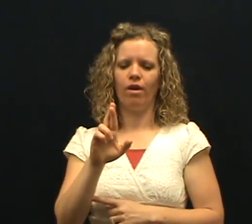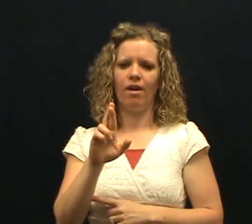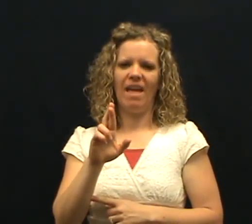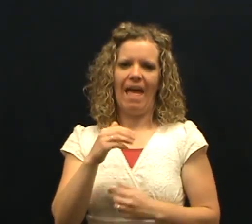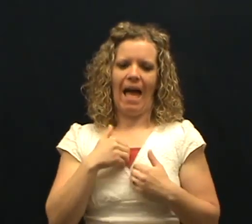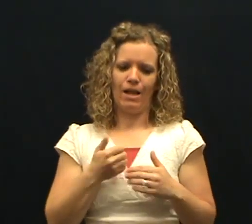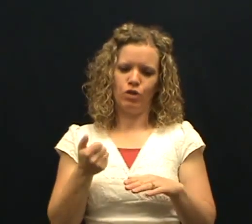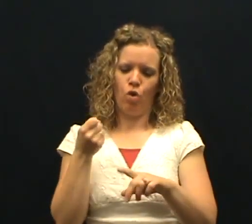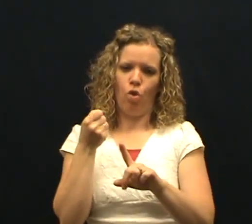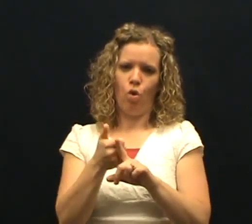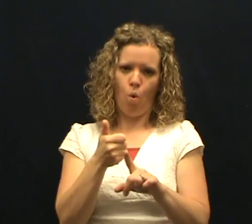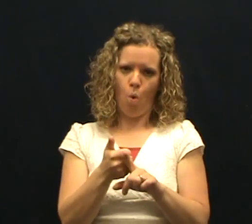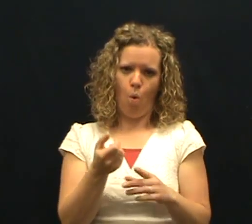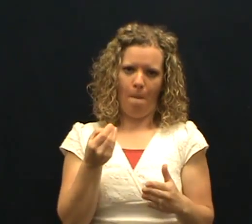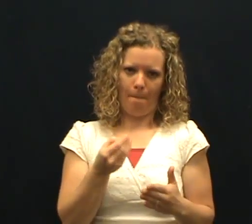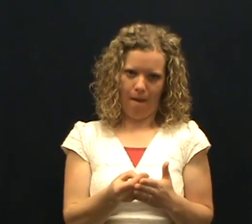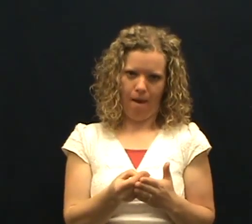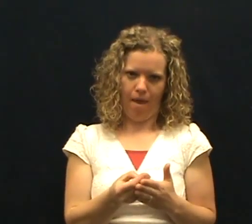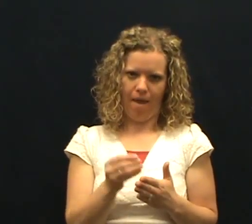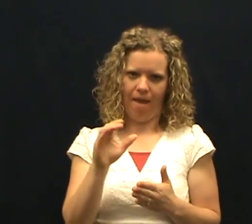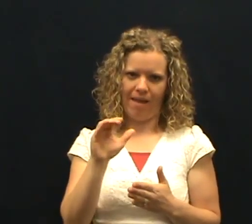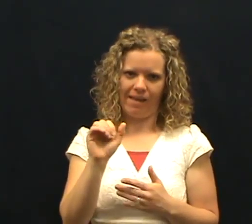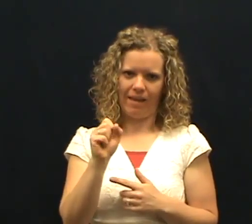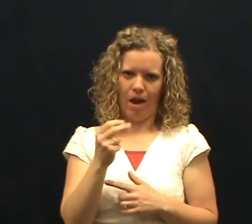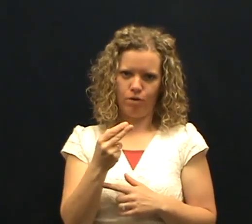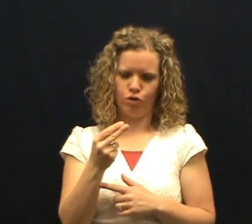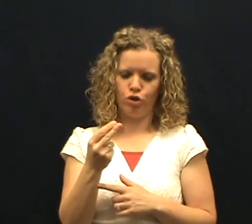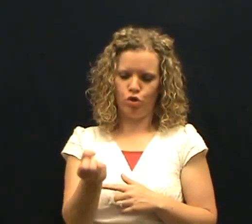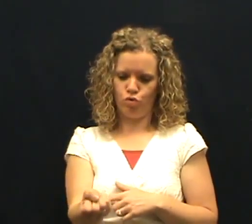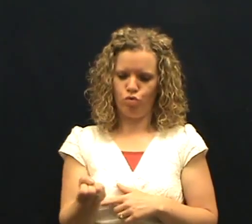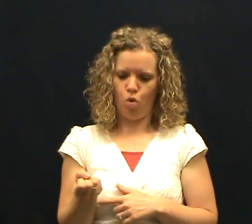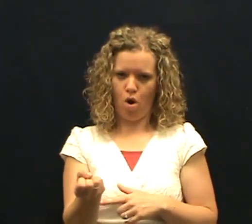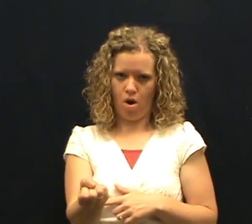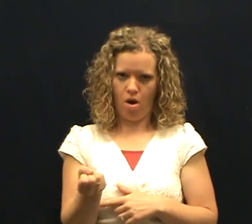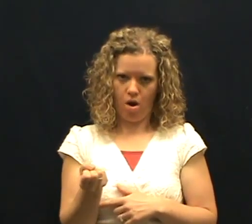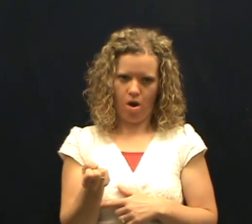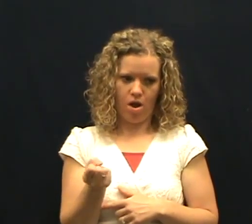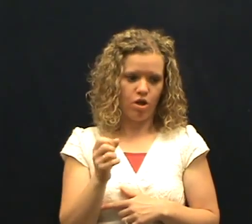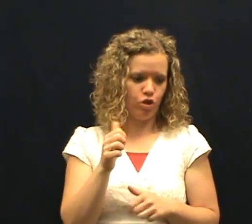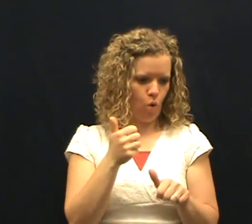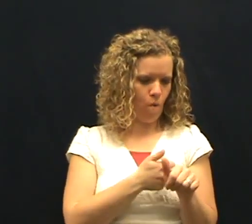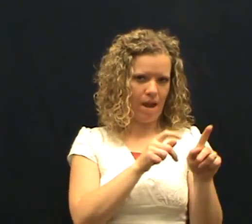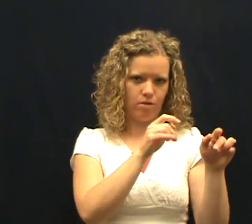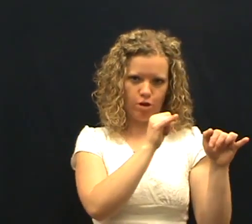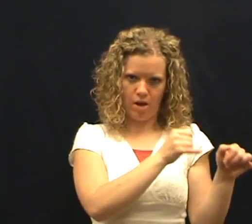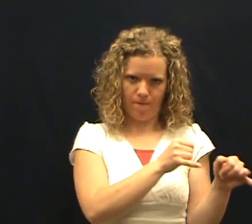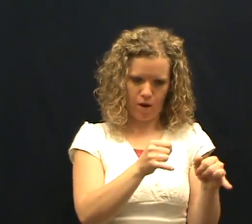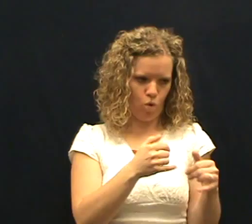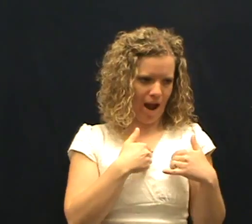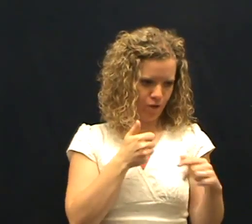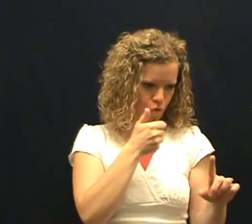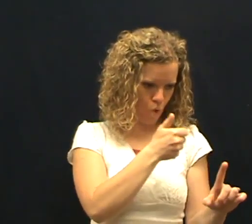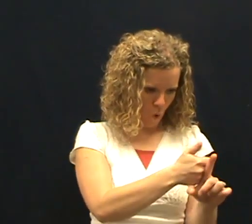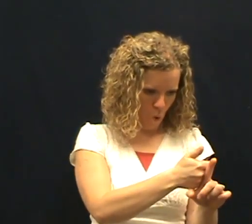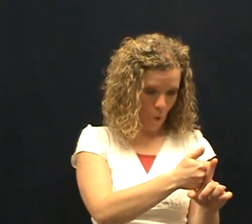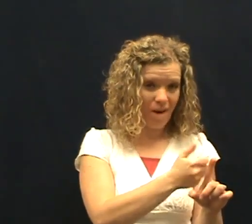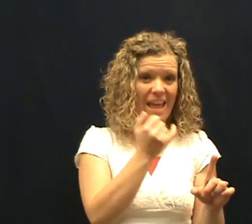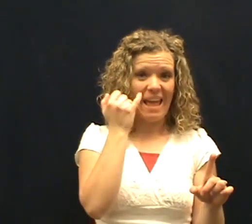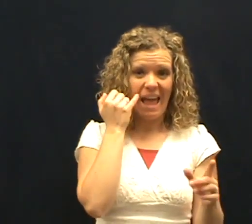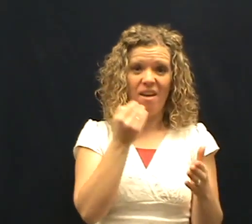cashier at Walmart, you have a cash drawer, you're responsible for the cash in that drawer. If there's a problem with that drawer, we